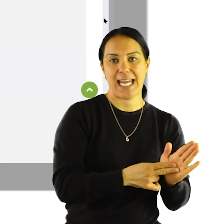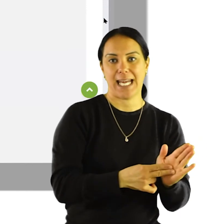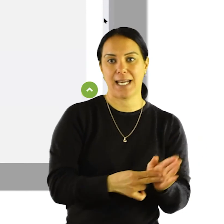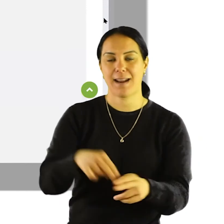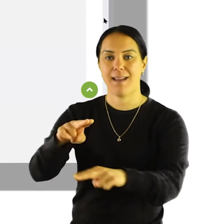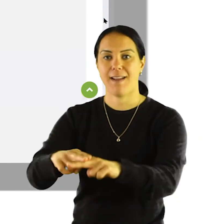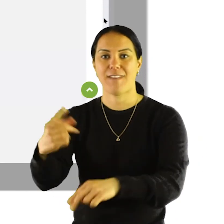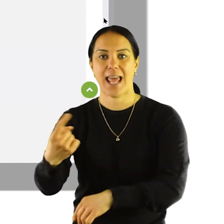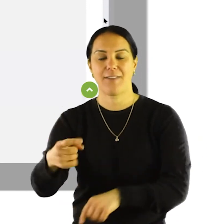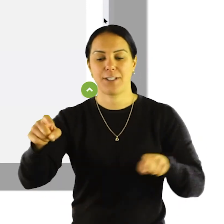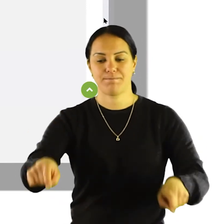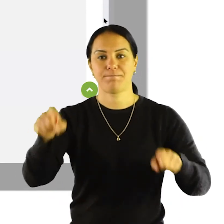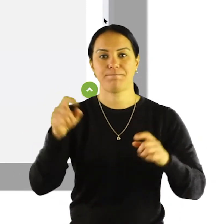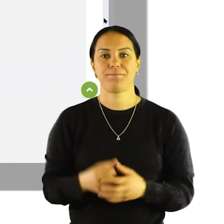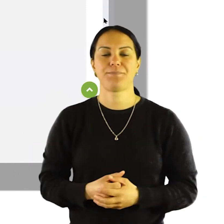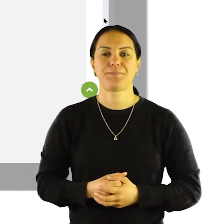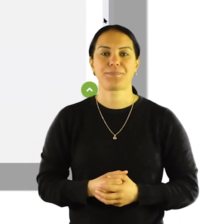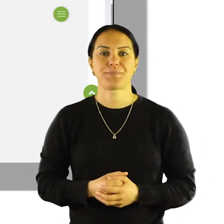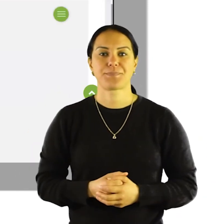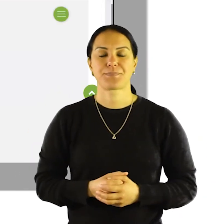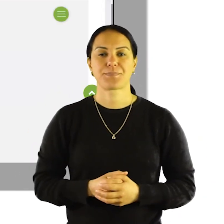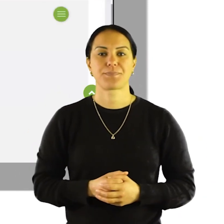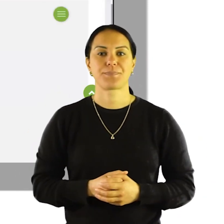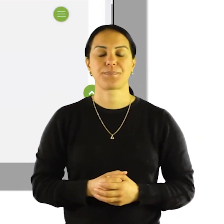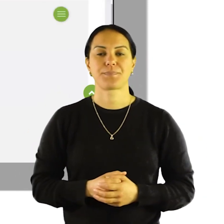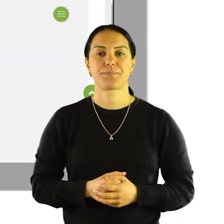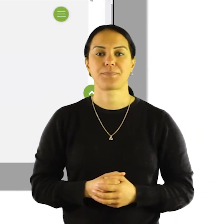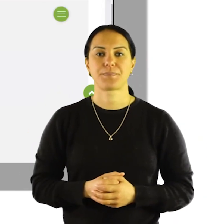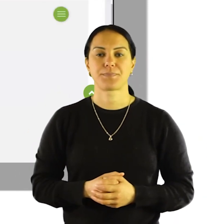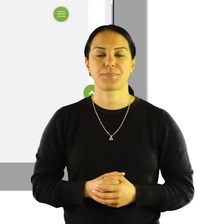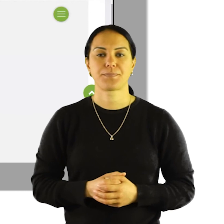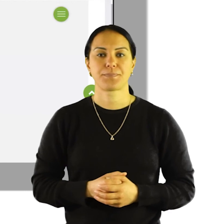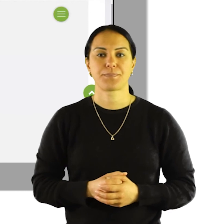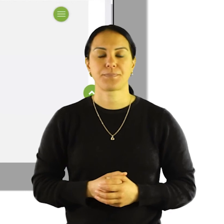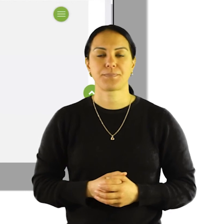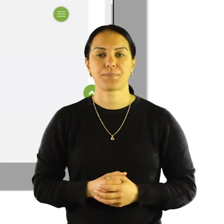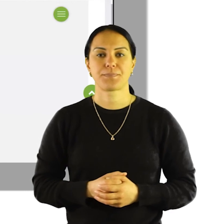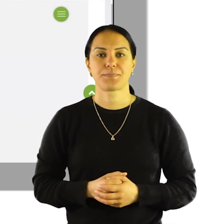FN and F11 button together.